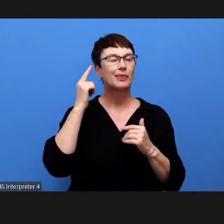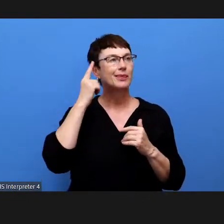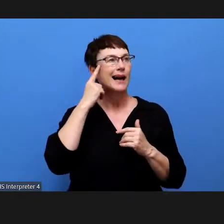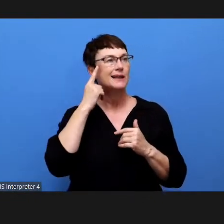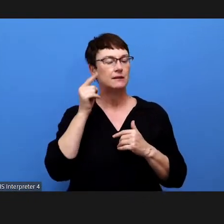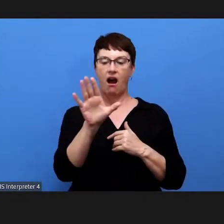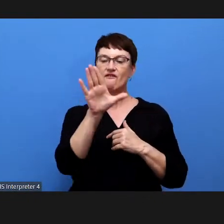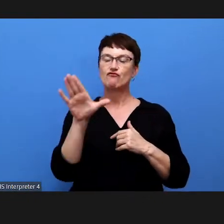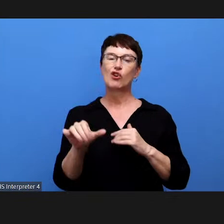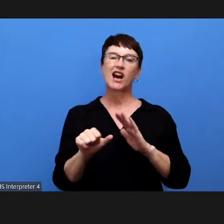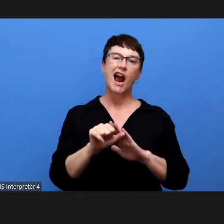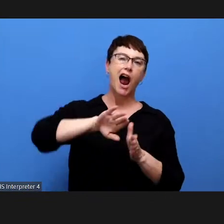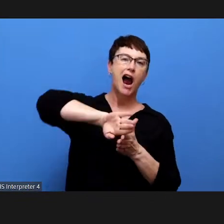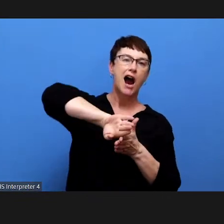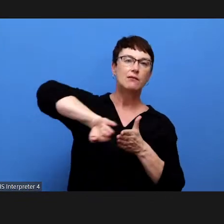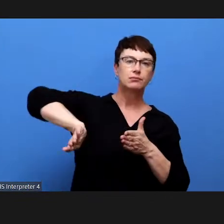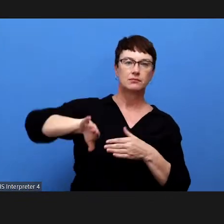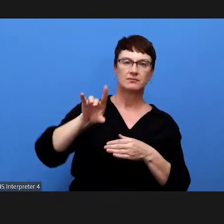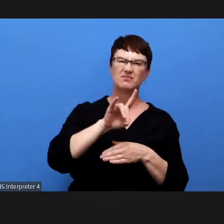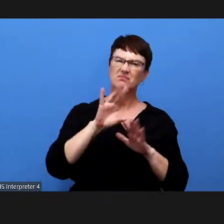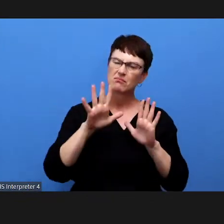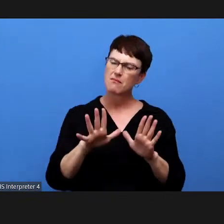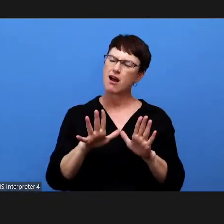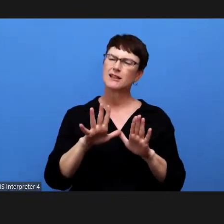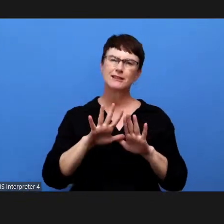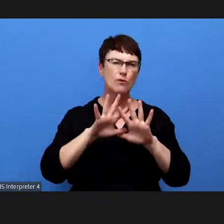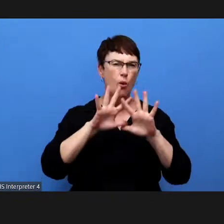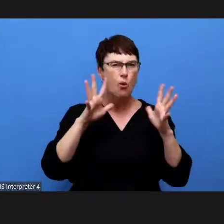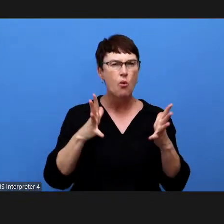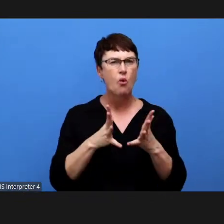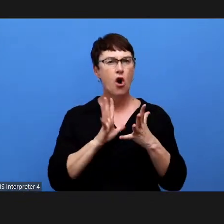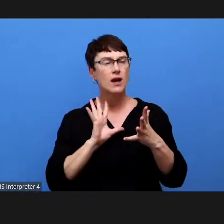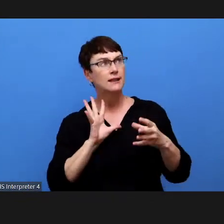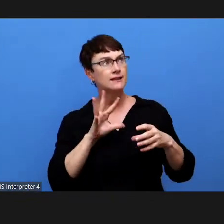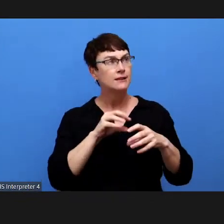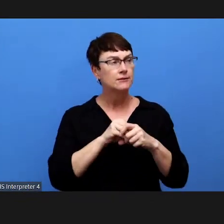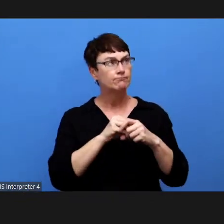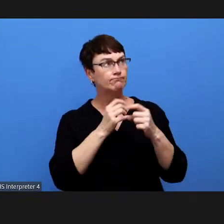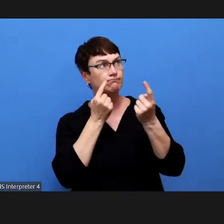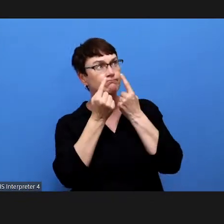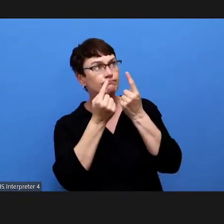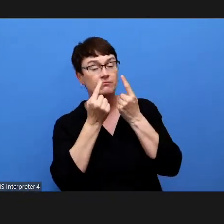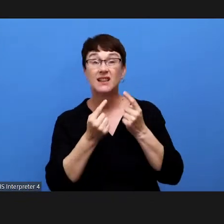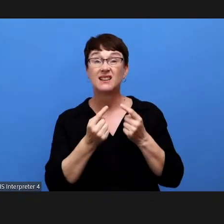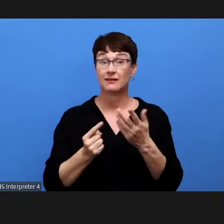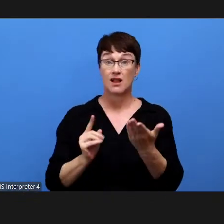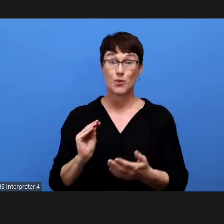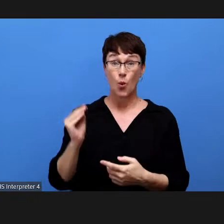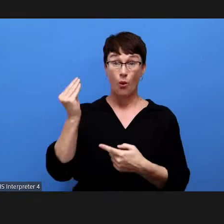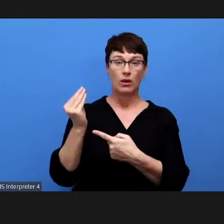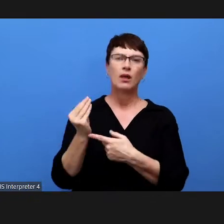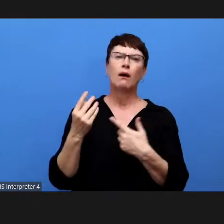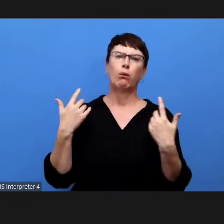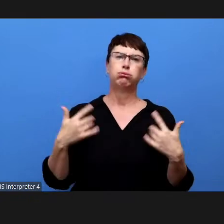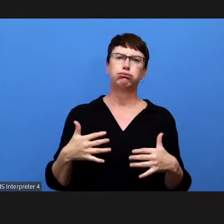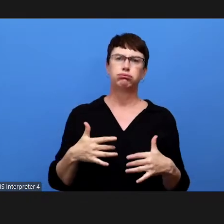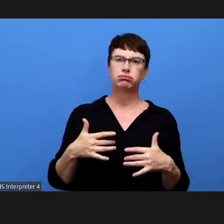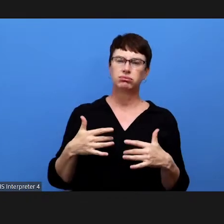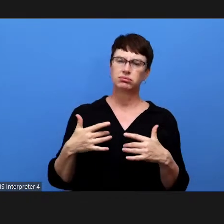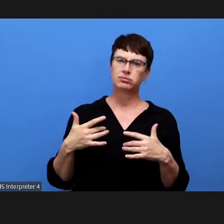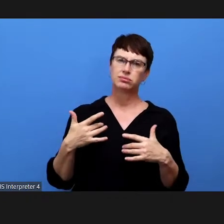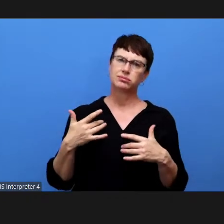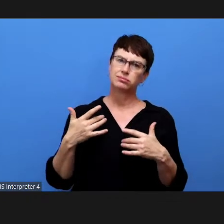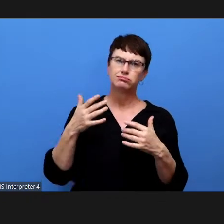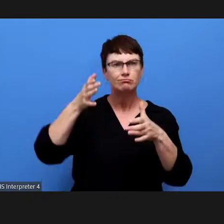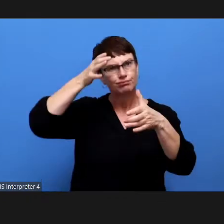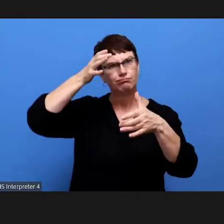with youth that will contribute a lot, and also with the academia and research institutions